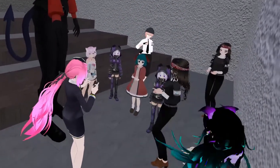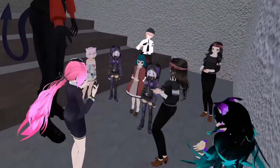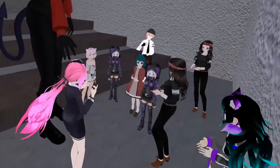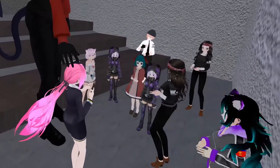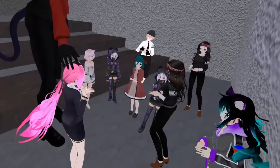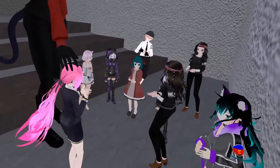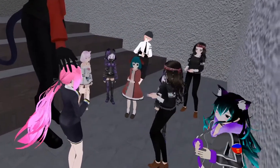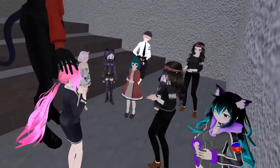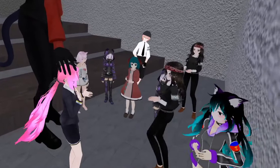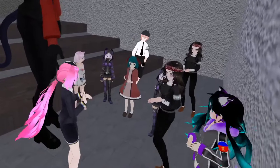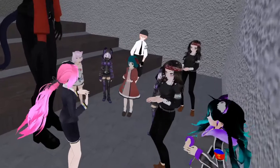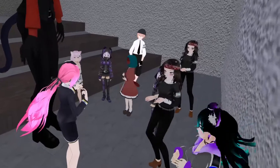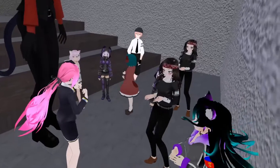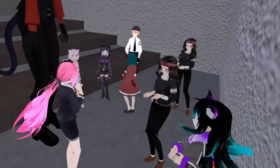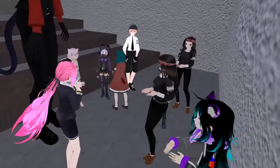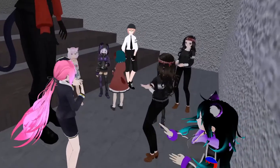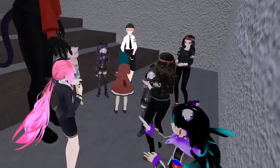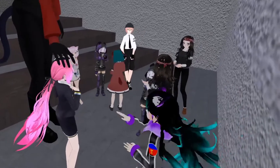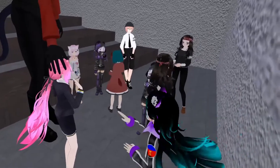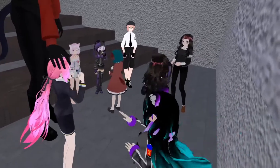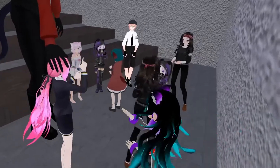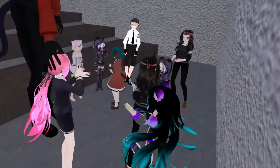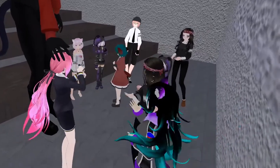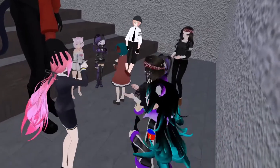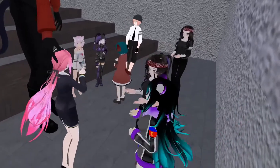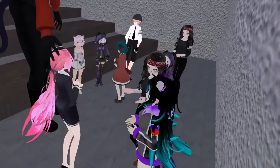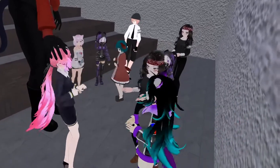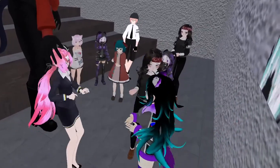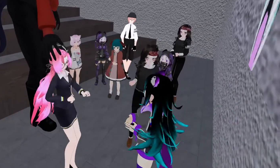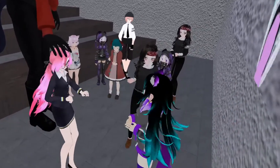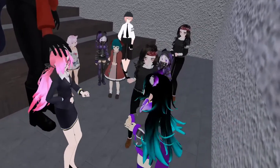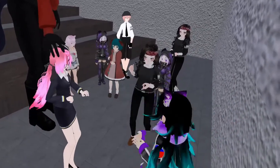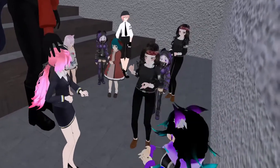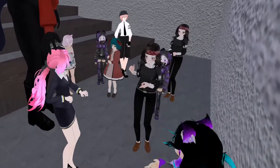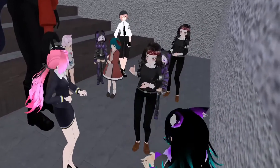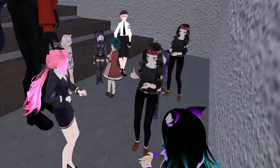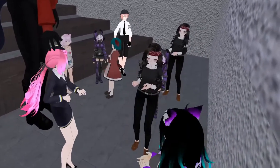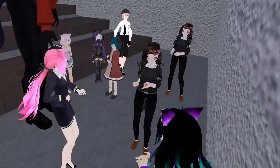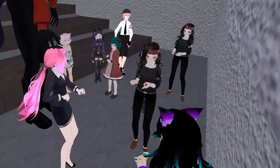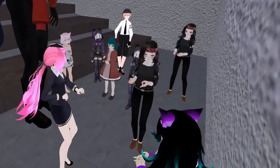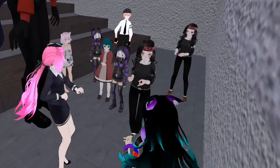Okay. down. That's good. That's good. That's good. I So, believe in so you. you want to bring the character here first?